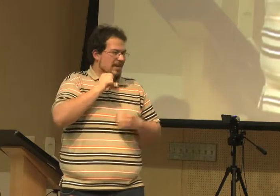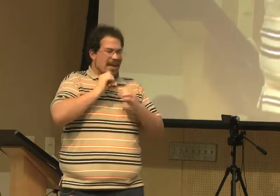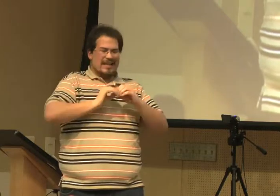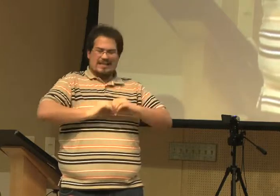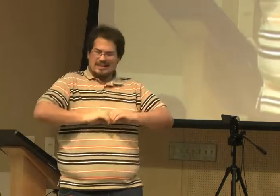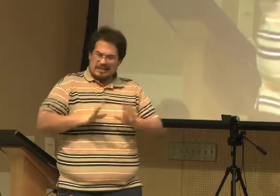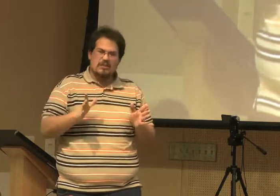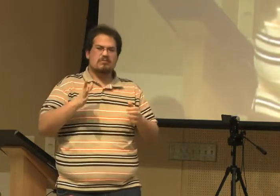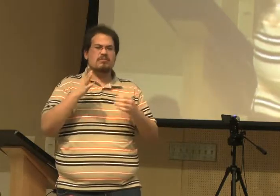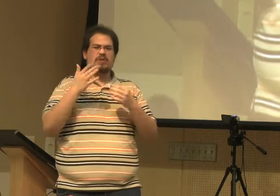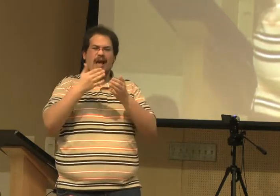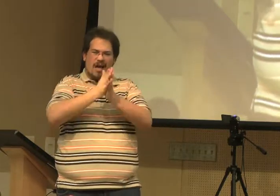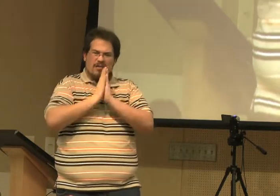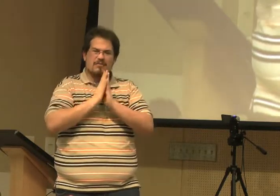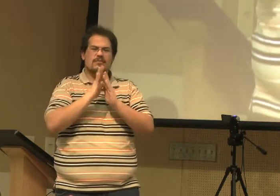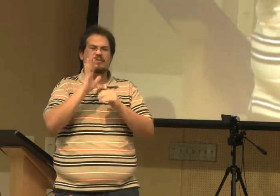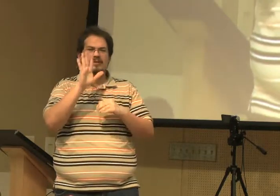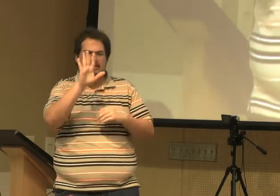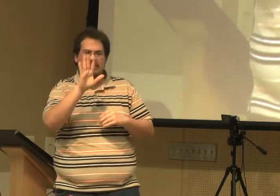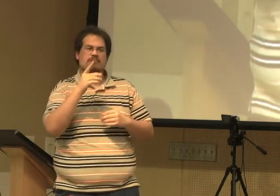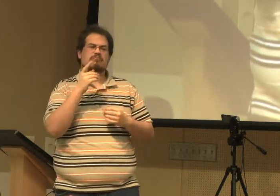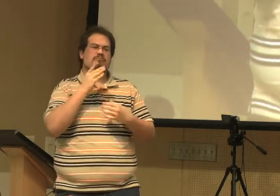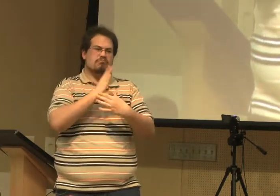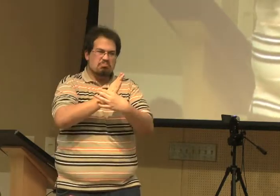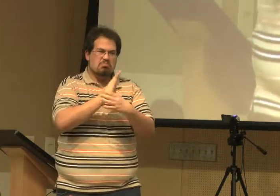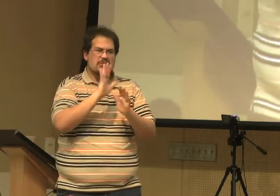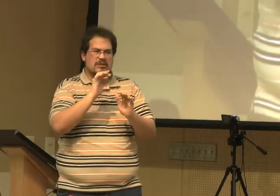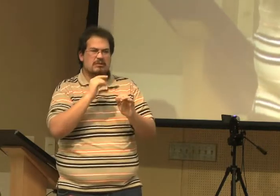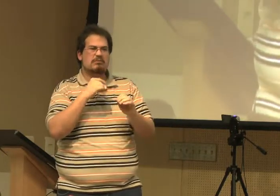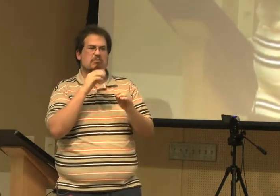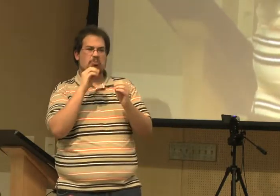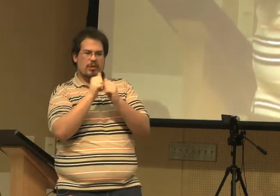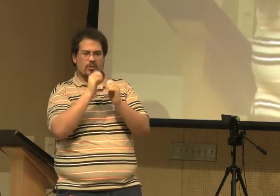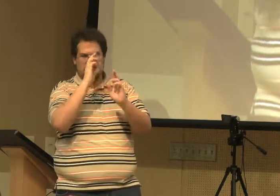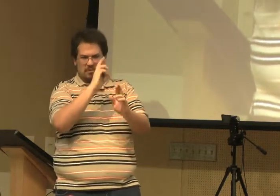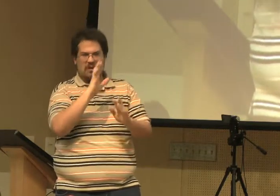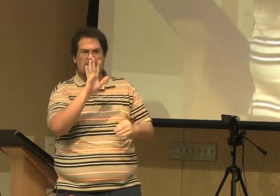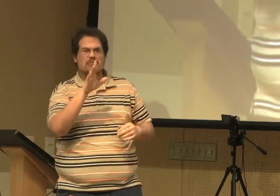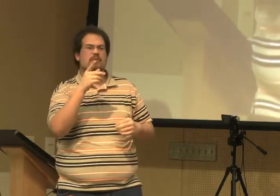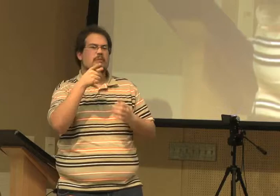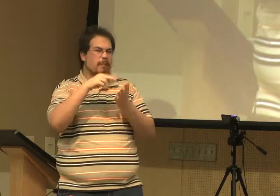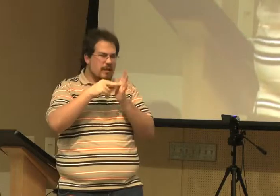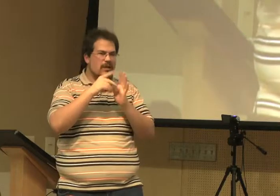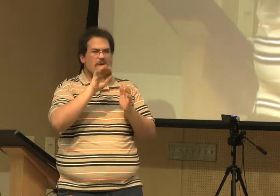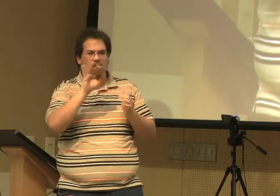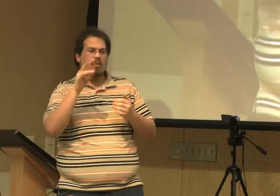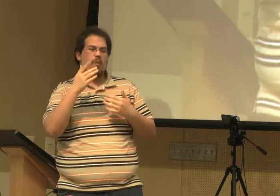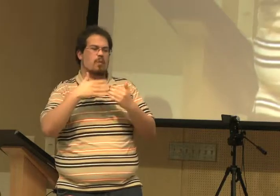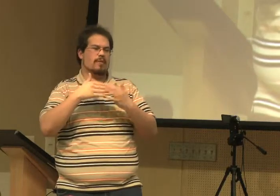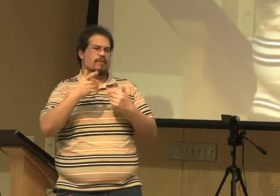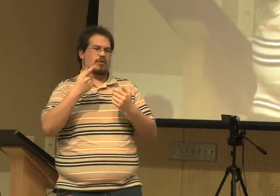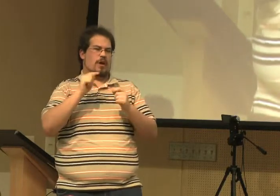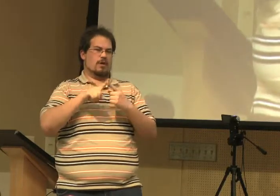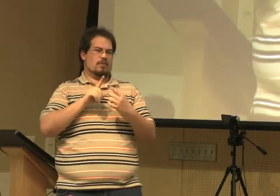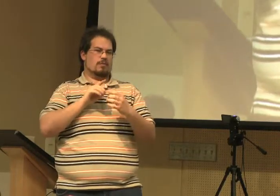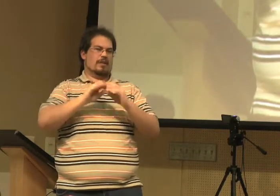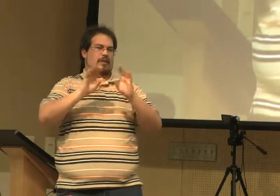And like I said, if you don't understand anything that's happening in the process, please raise your hand and respectfully ask for it to